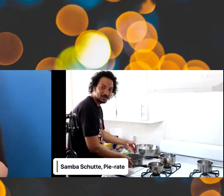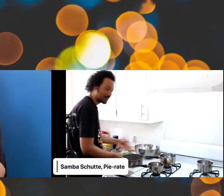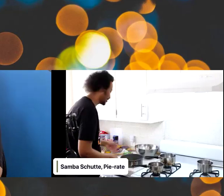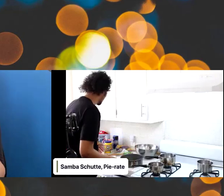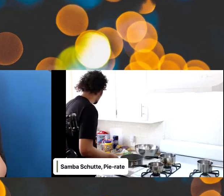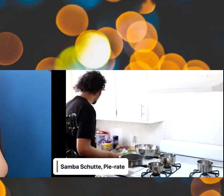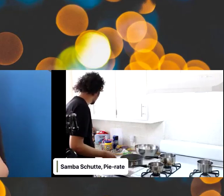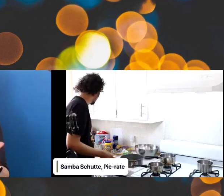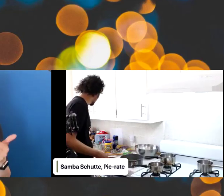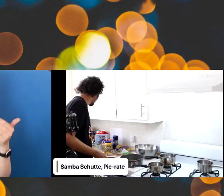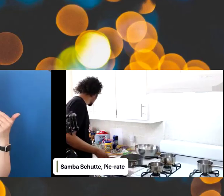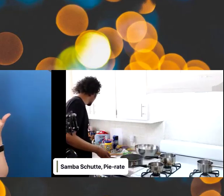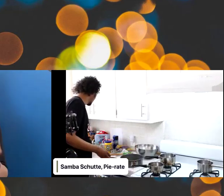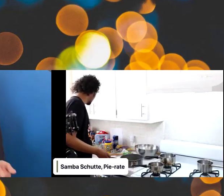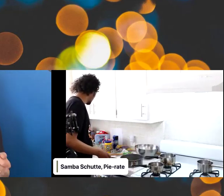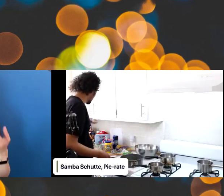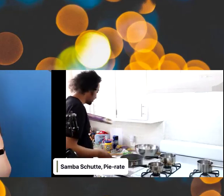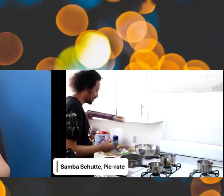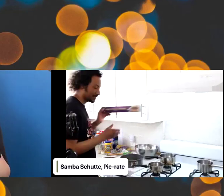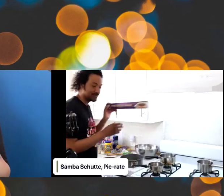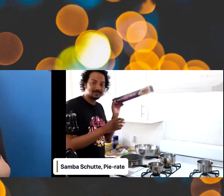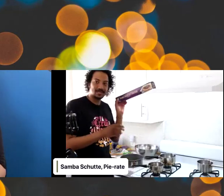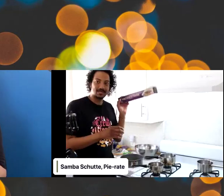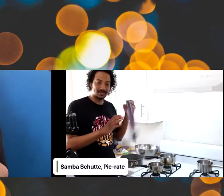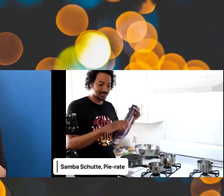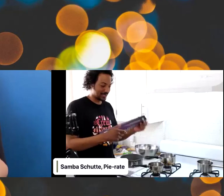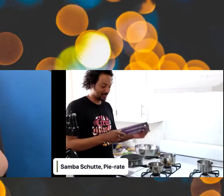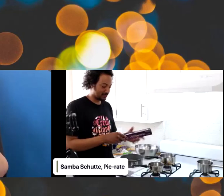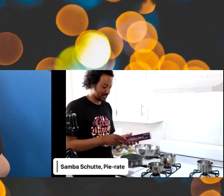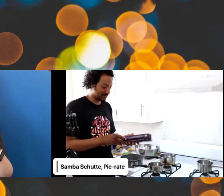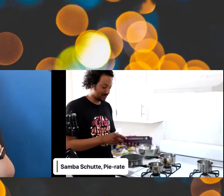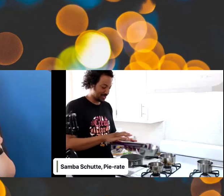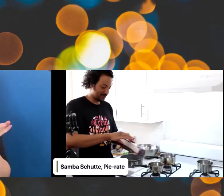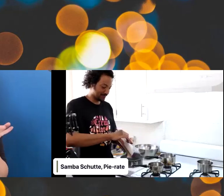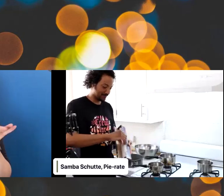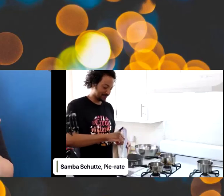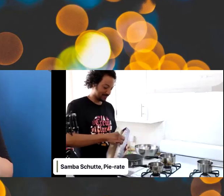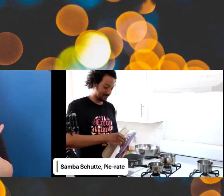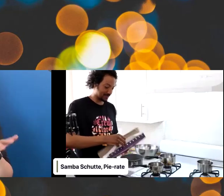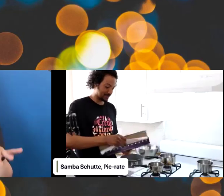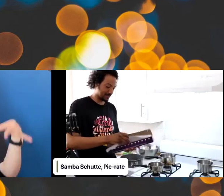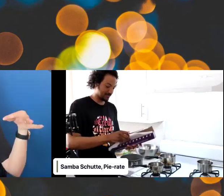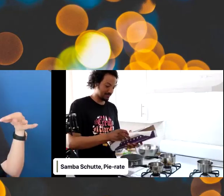and I hope I can show it to you, just take a good slice of parchment paper,